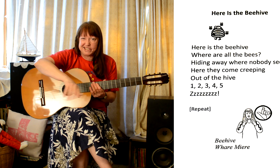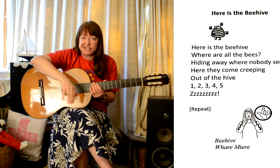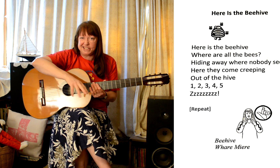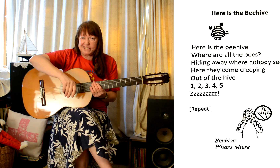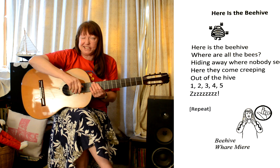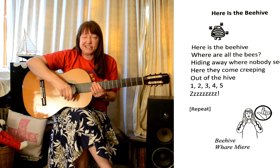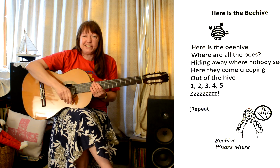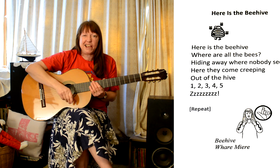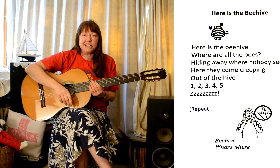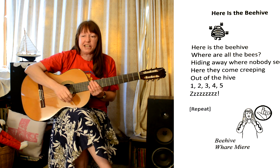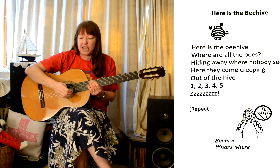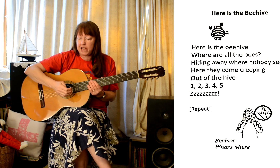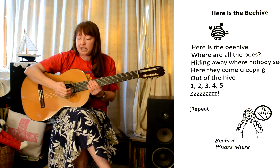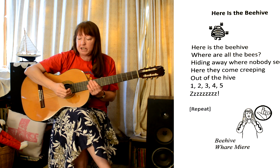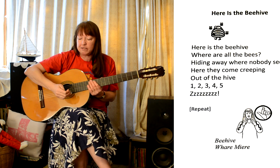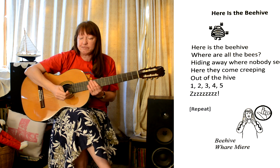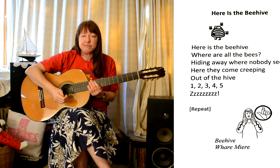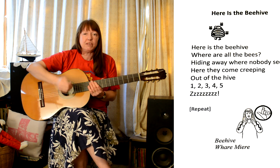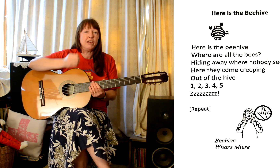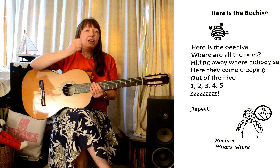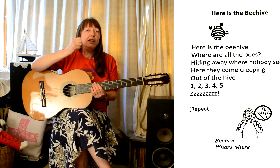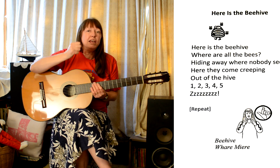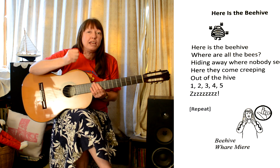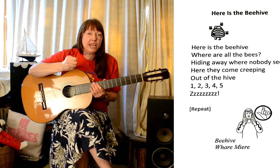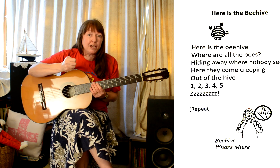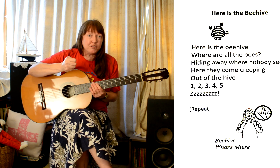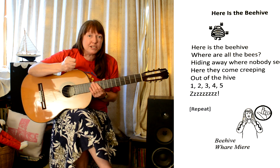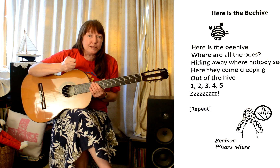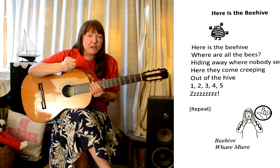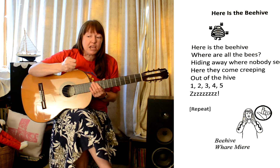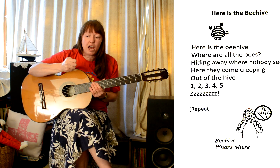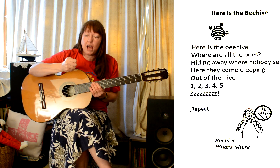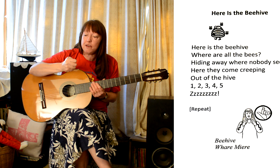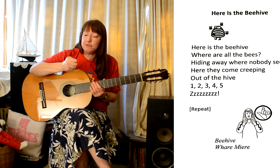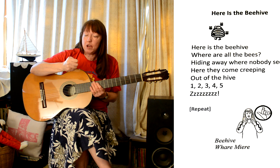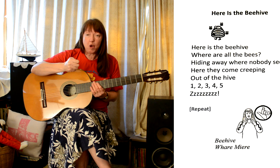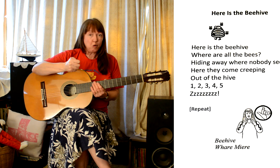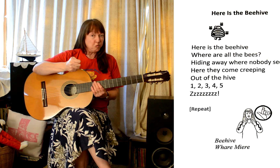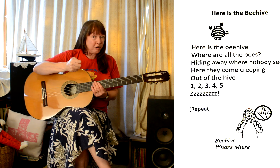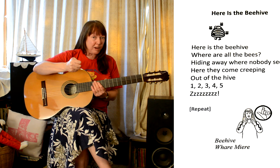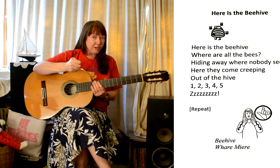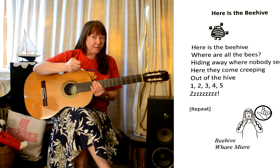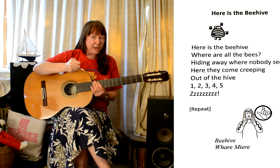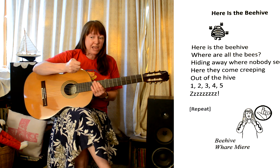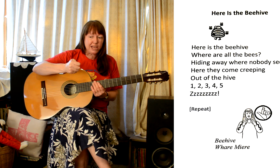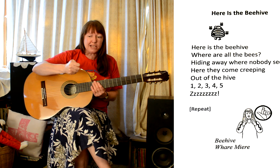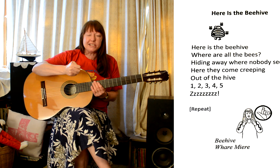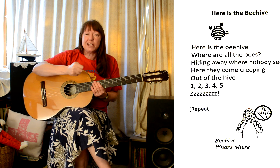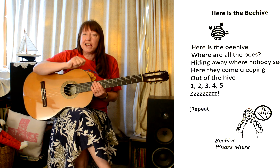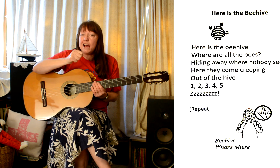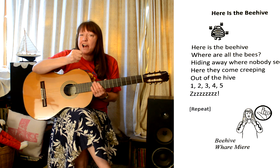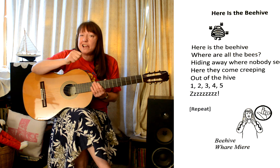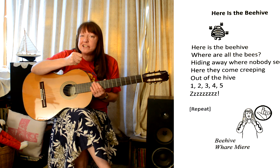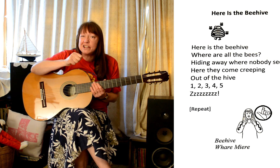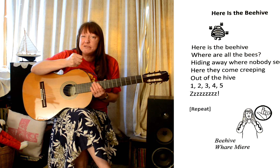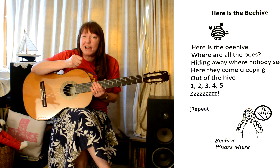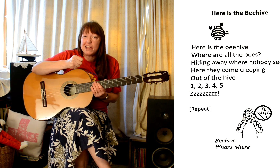Buzz! And again. Here is the beehive. Where are the bees? Hiding away